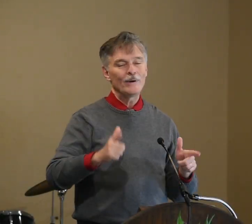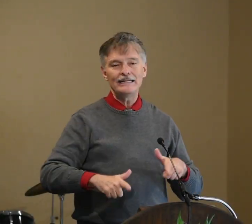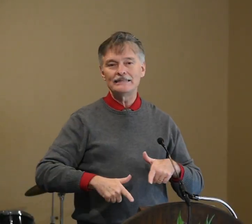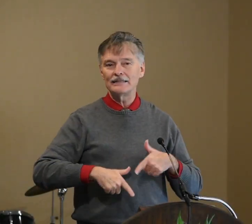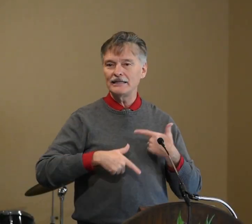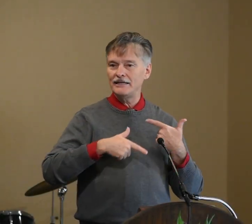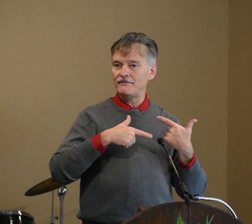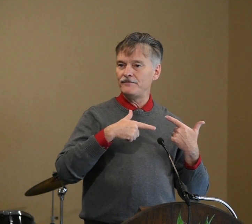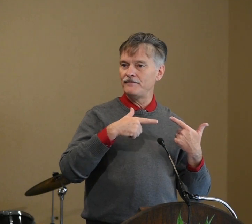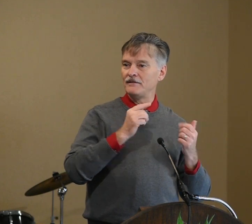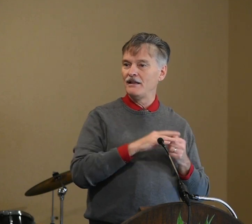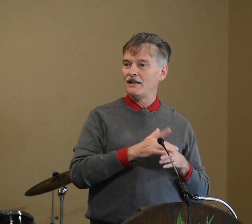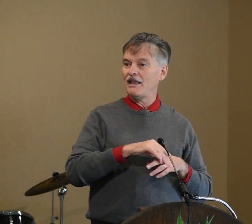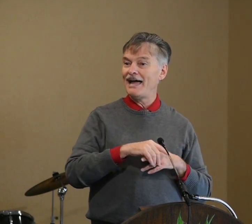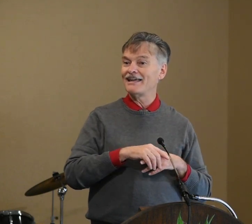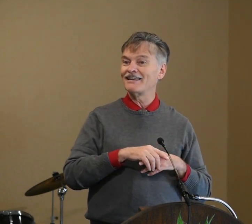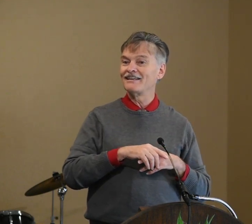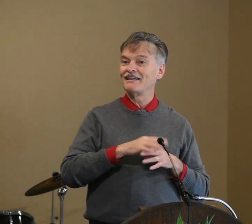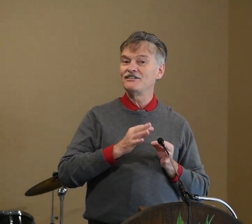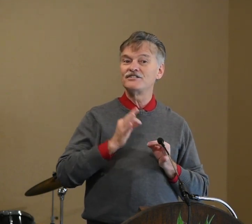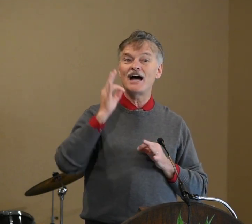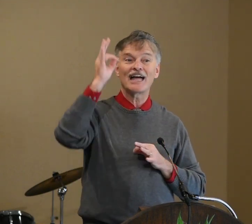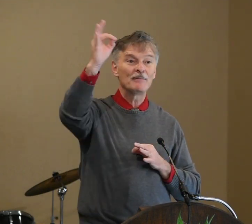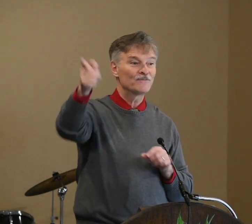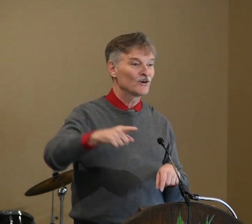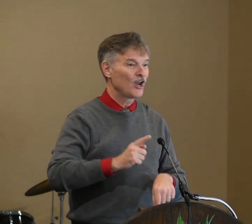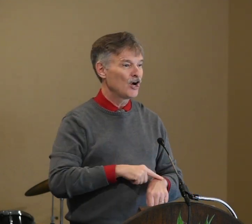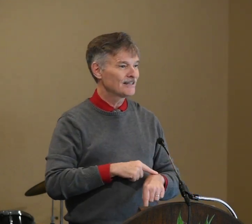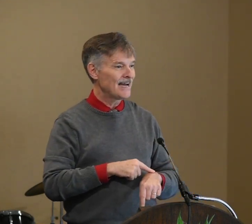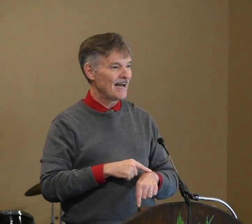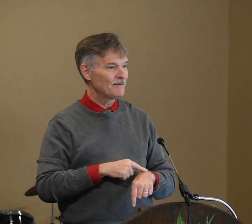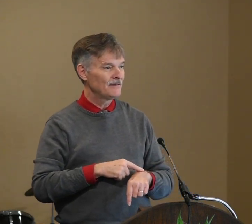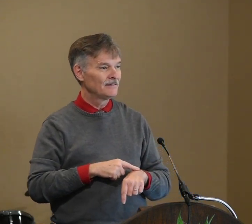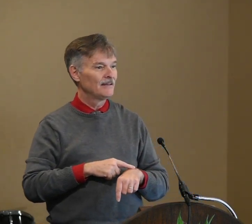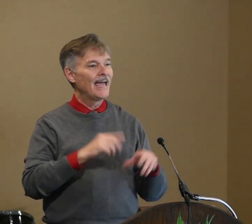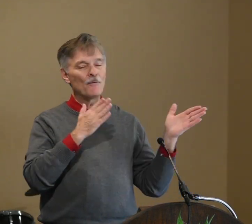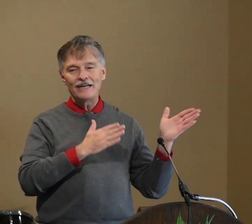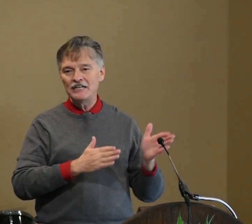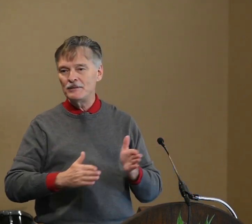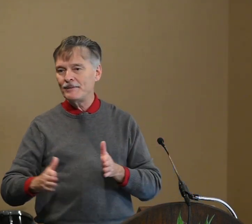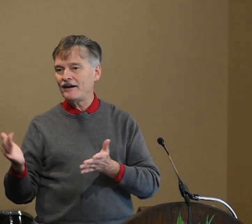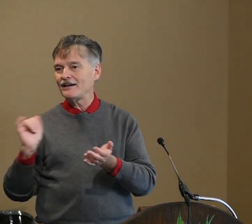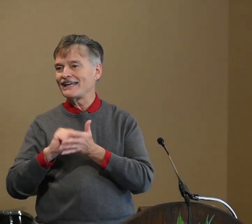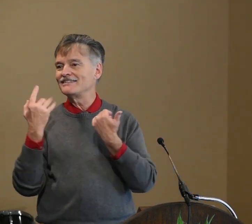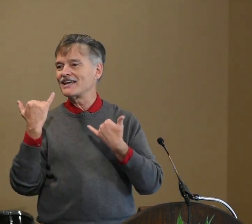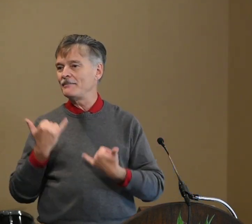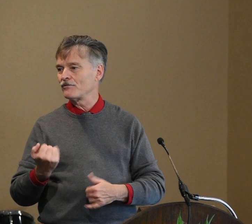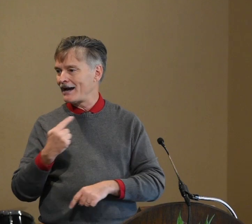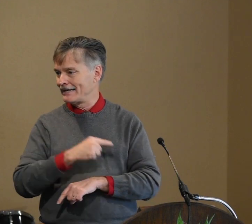need to live like he's not coming for a long time, and we need to prepare like he's coming right